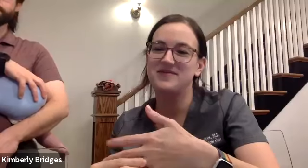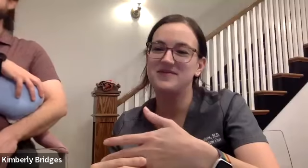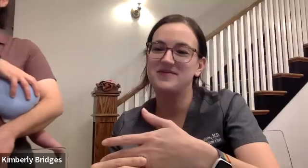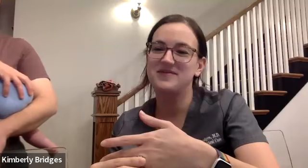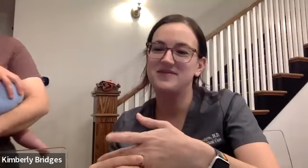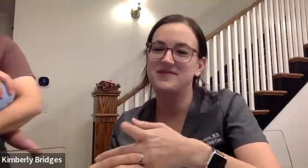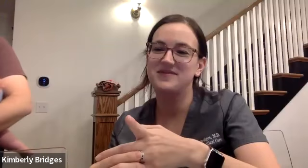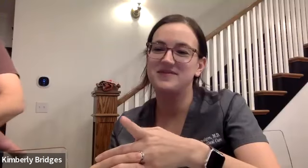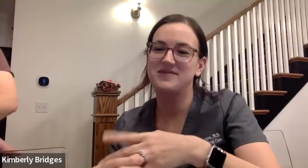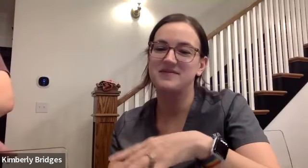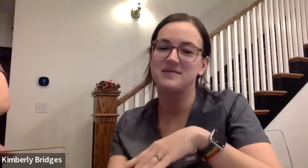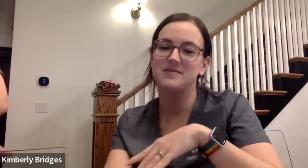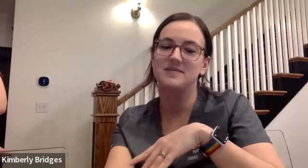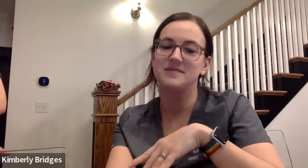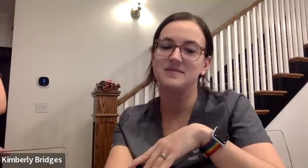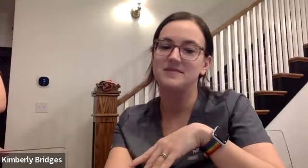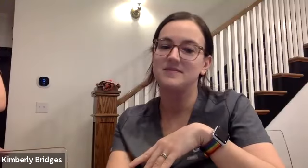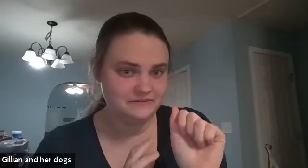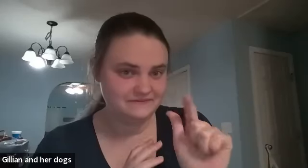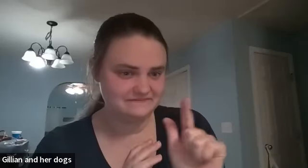All right. The next one I have is Kindle.